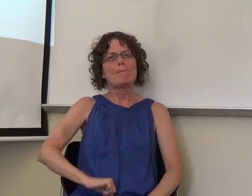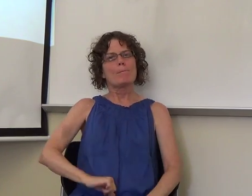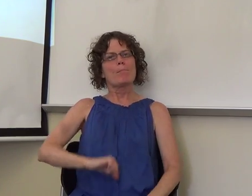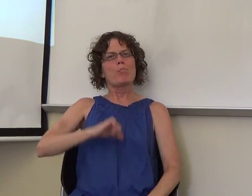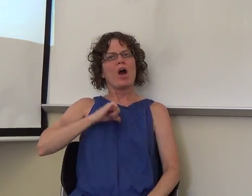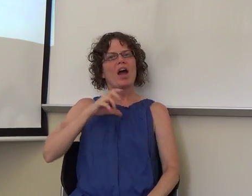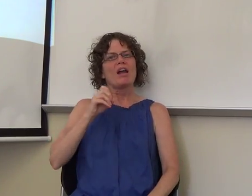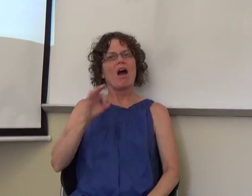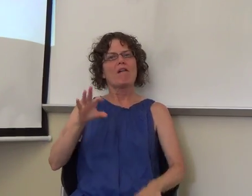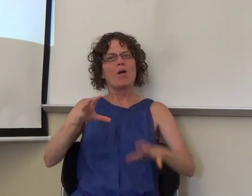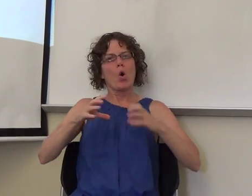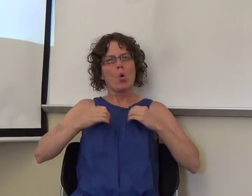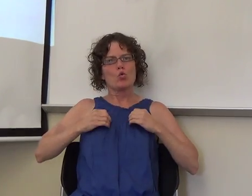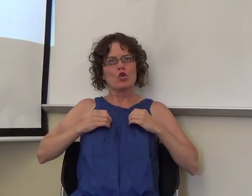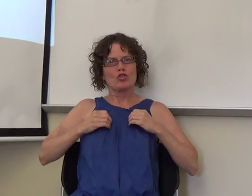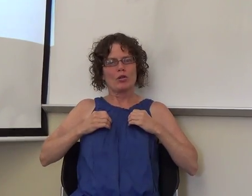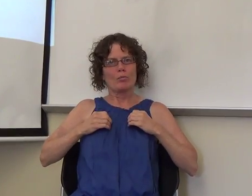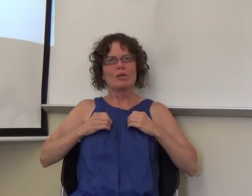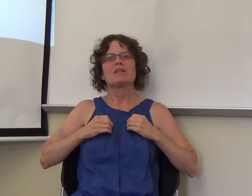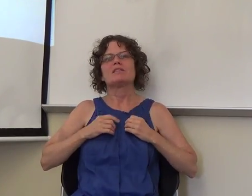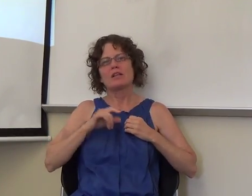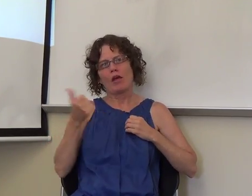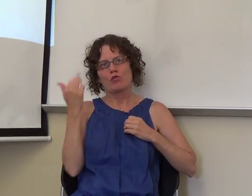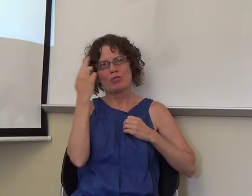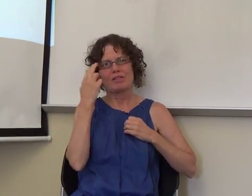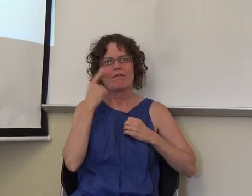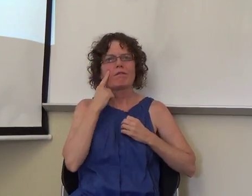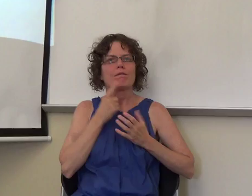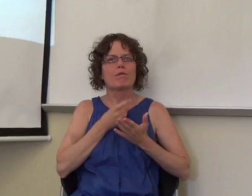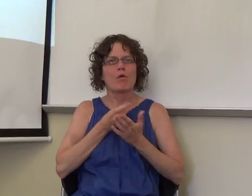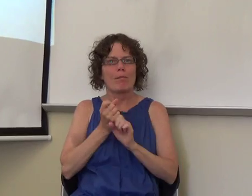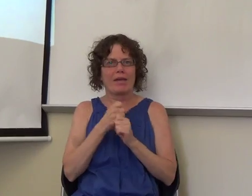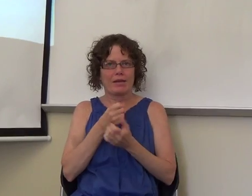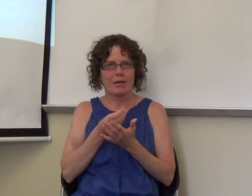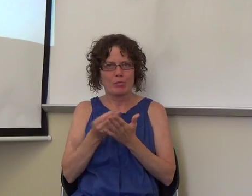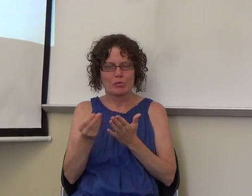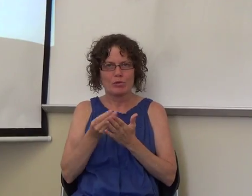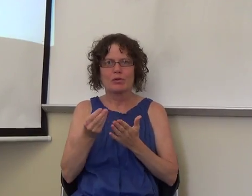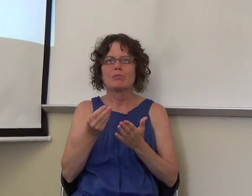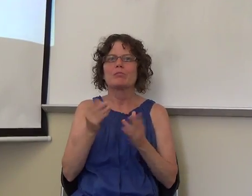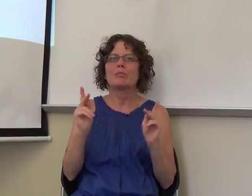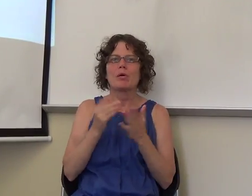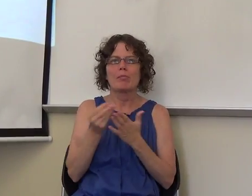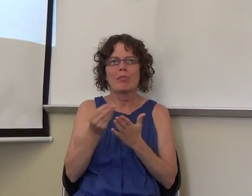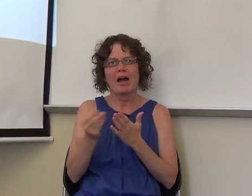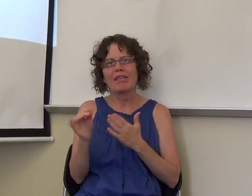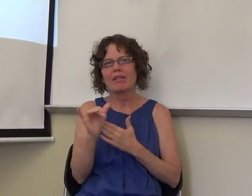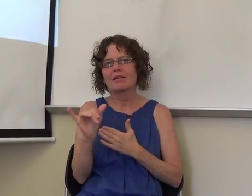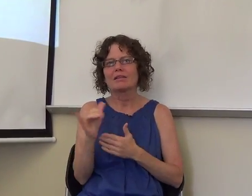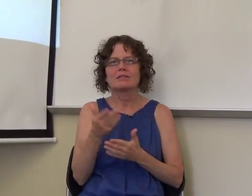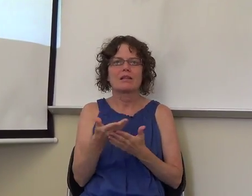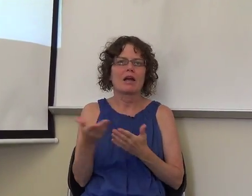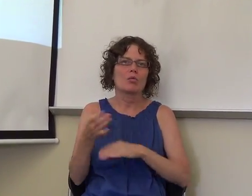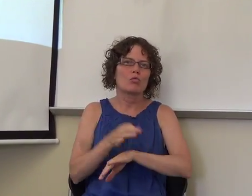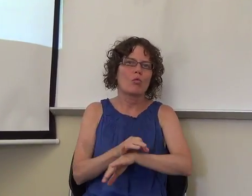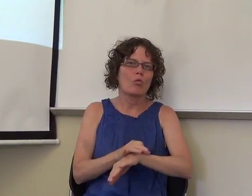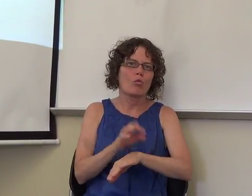another reason for making a purchase. Consumers buy things like Rolex watches because